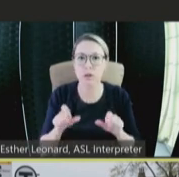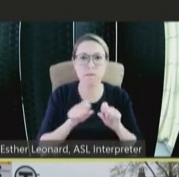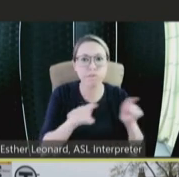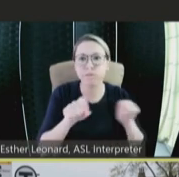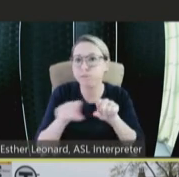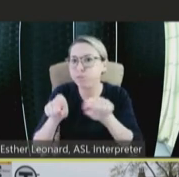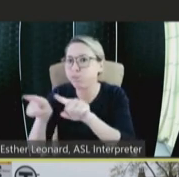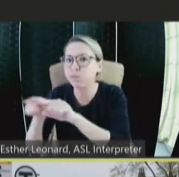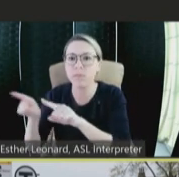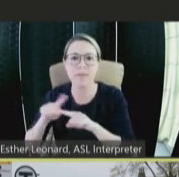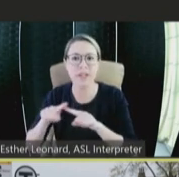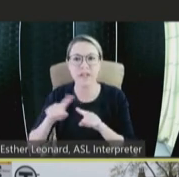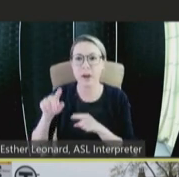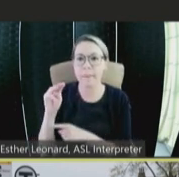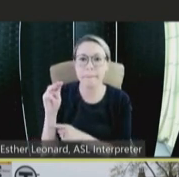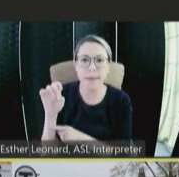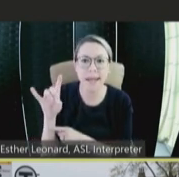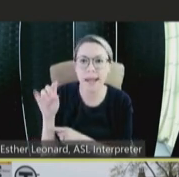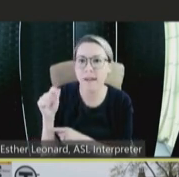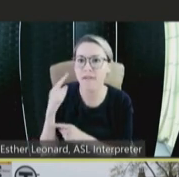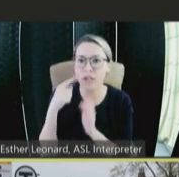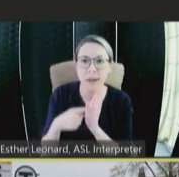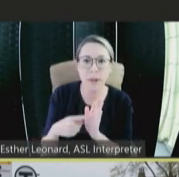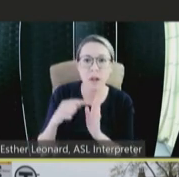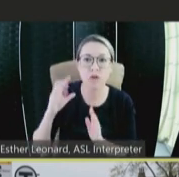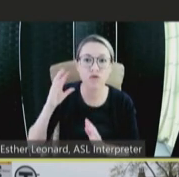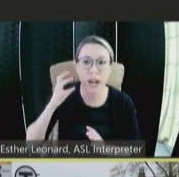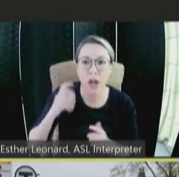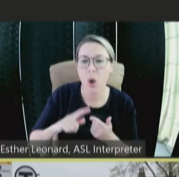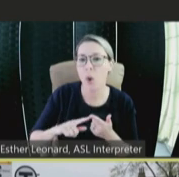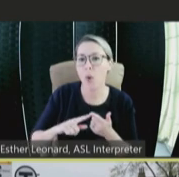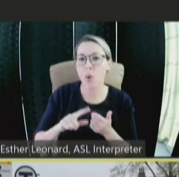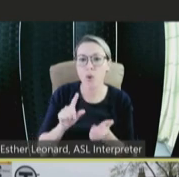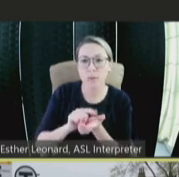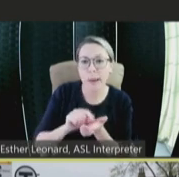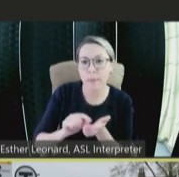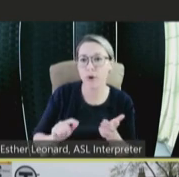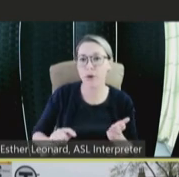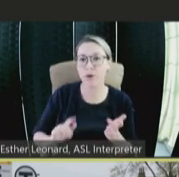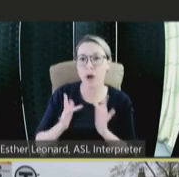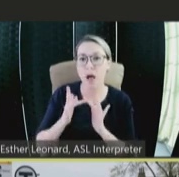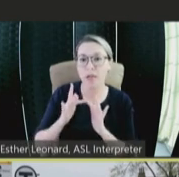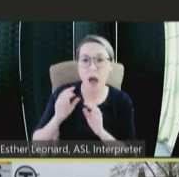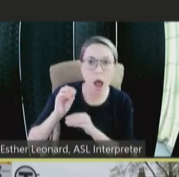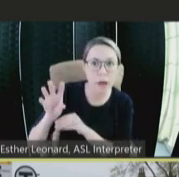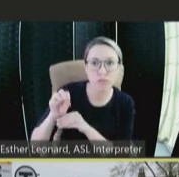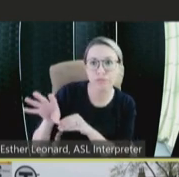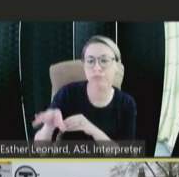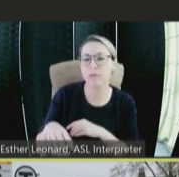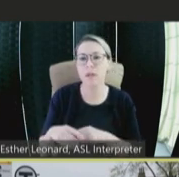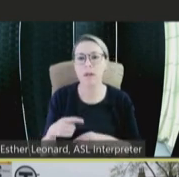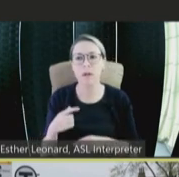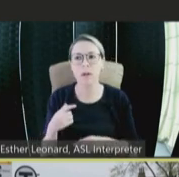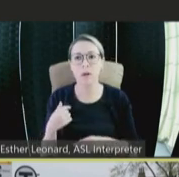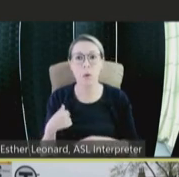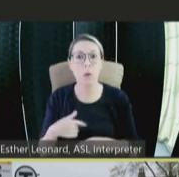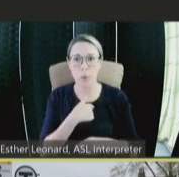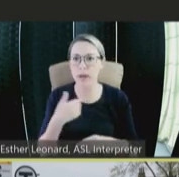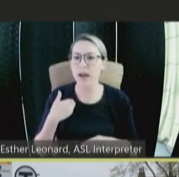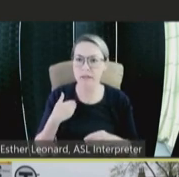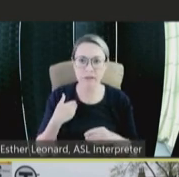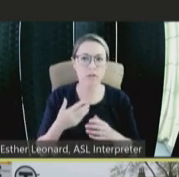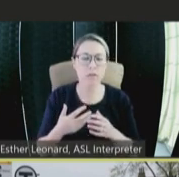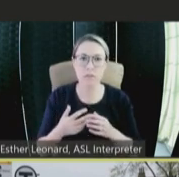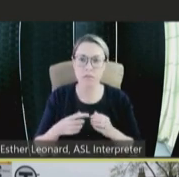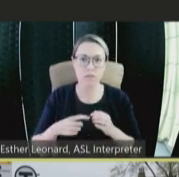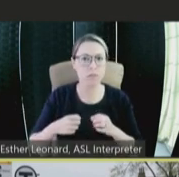of media, including radio ads, newspaper, online, et cetera. So we have a really extensive public outreach